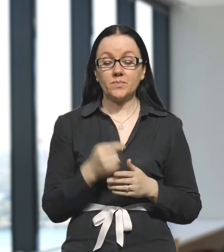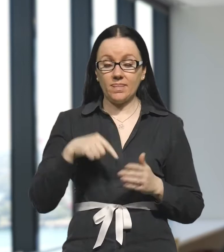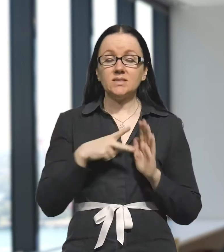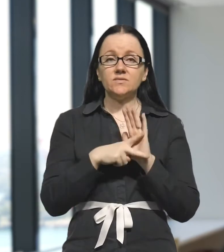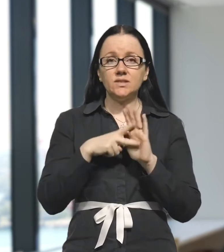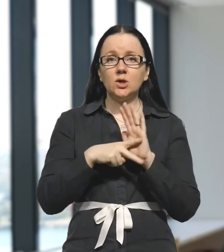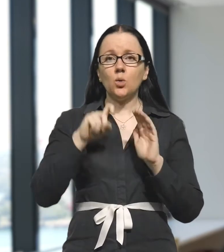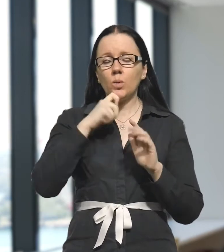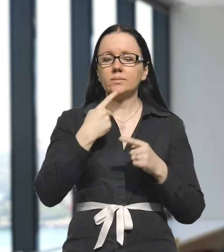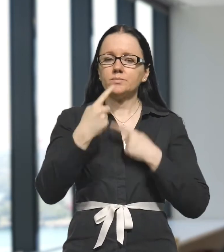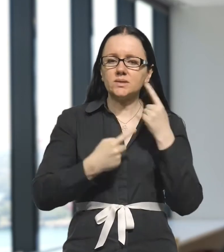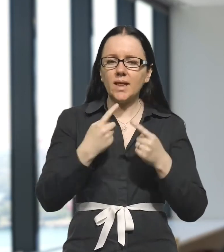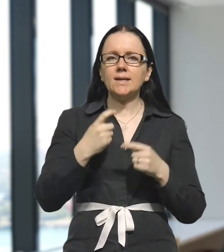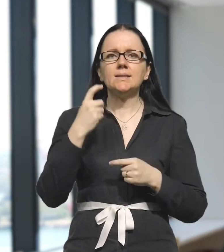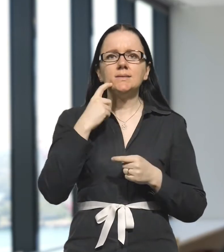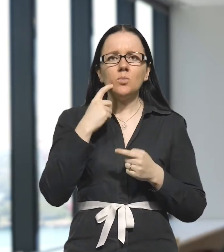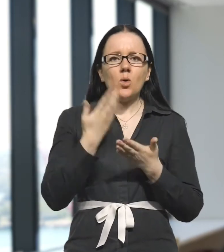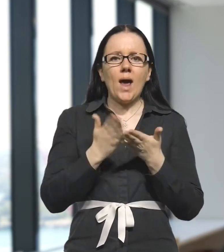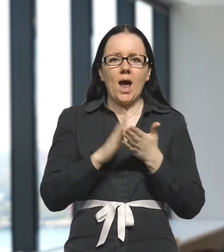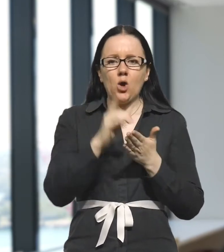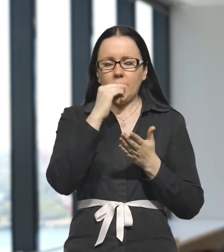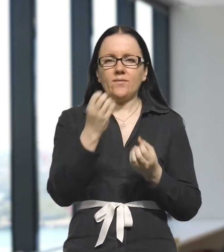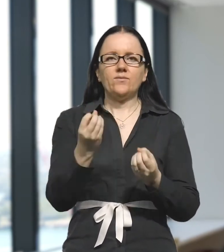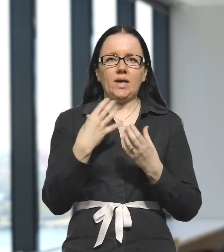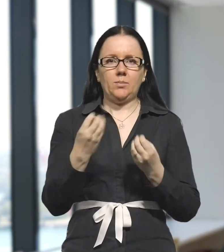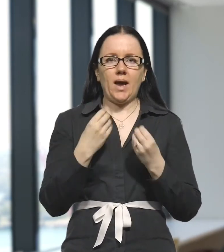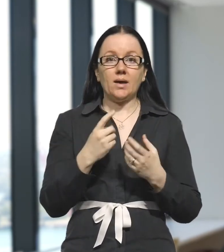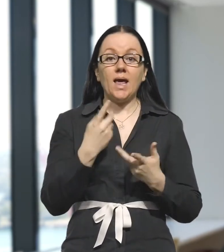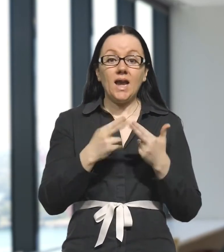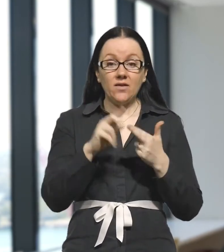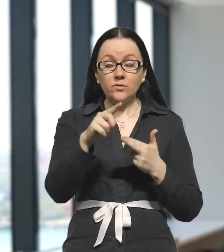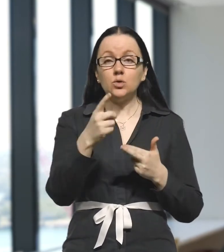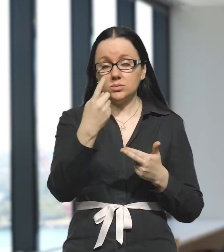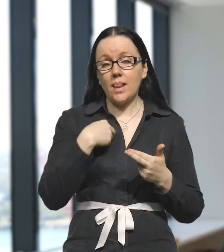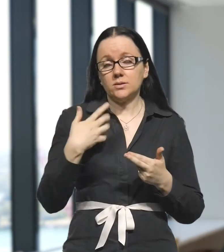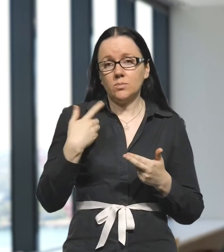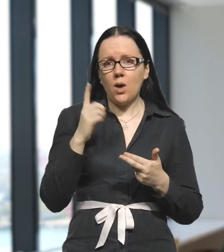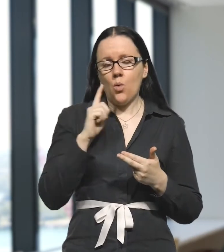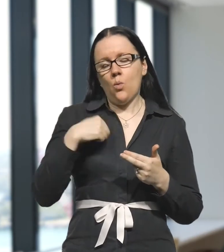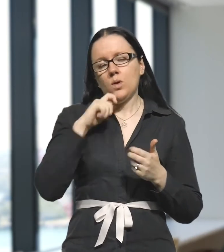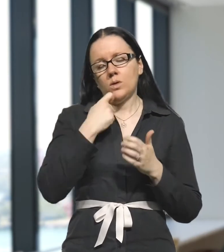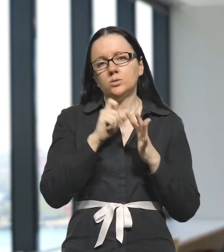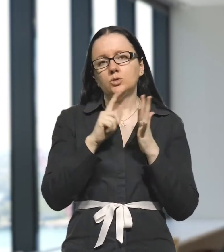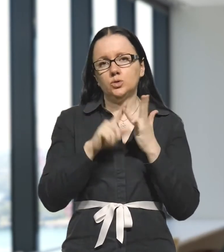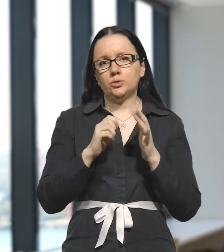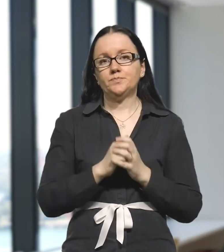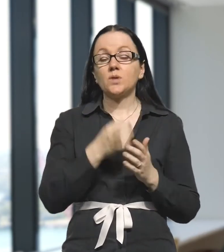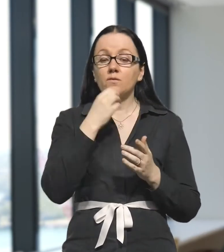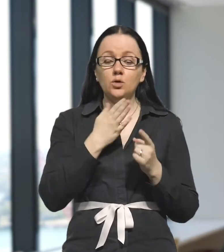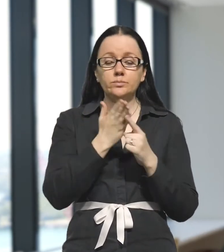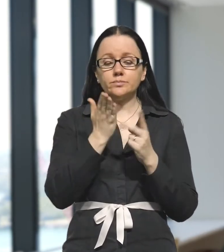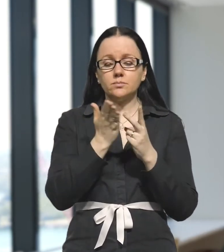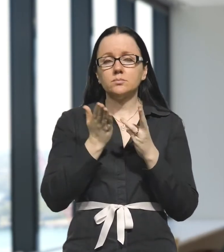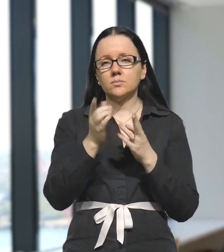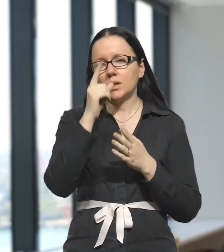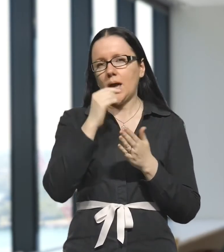how simple it is sharing feedback with us and what you can expect if you have a complaint. There are a few easy ways to share